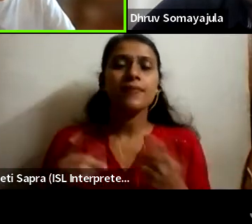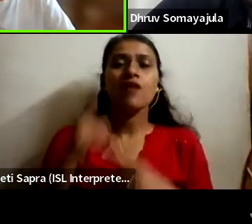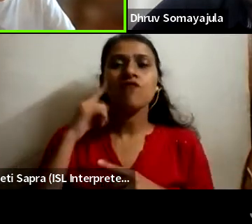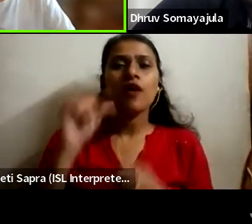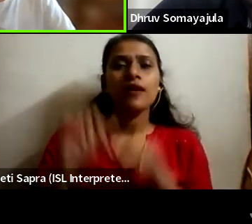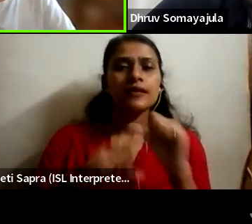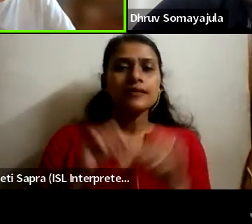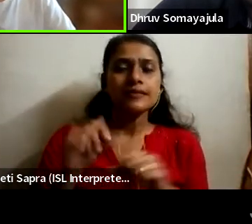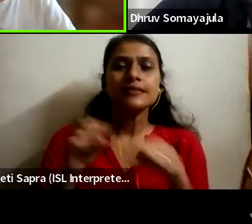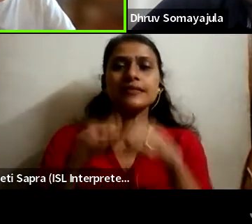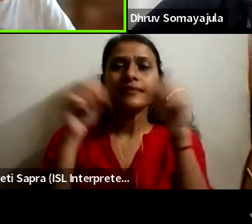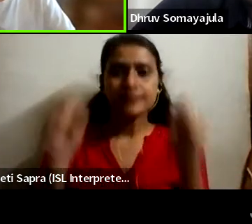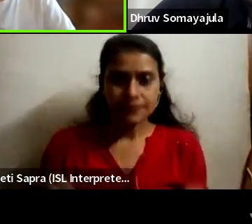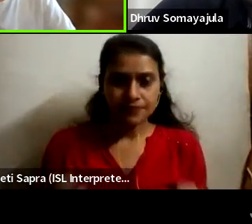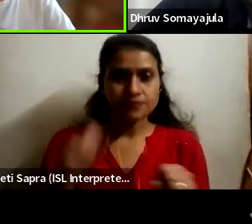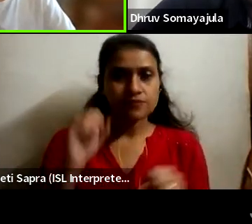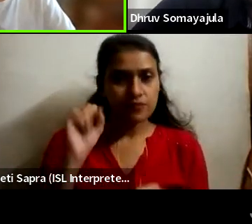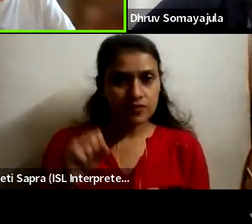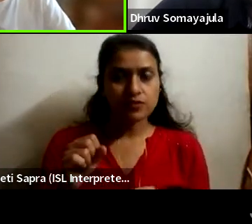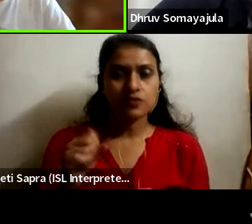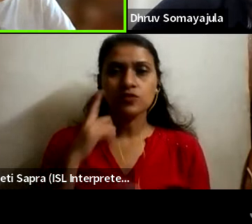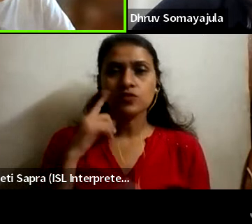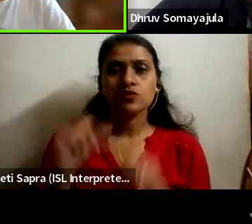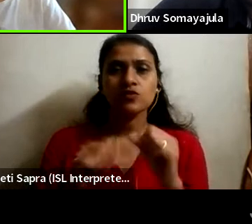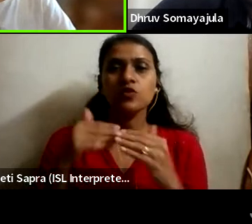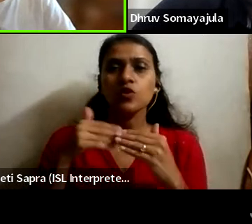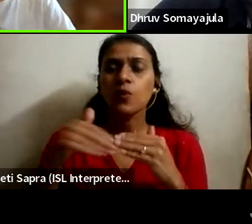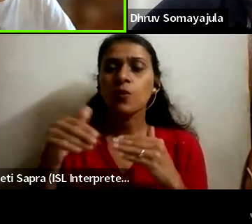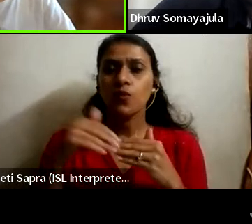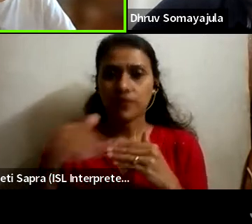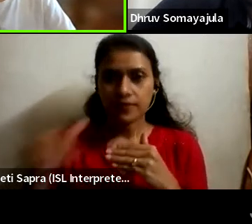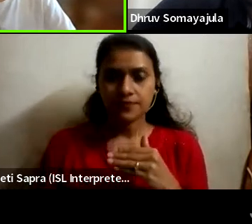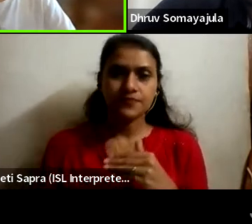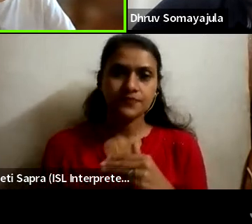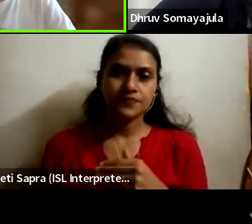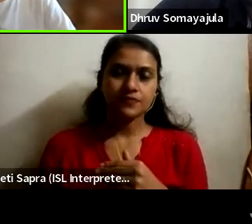are, where the research field is moving, and who can make informed